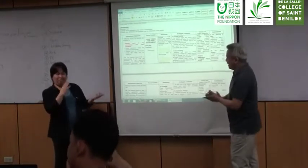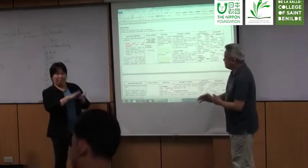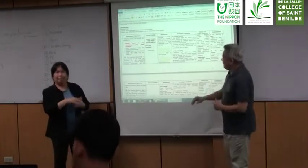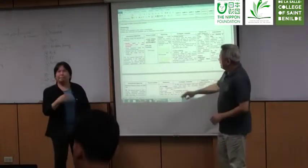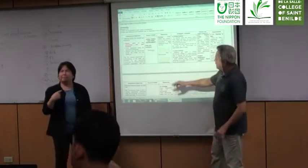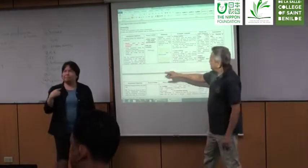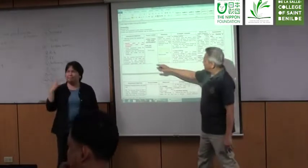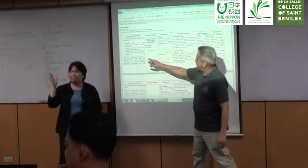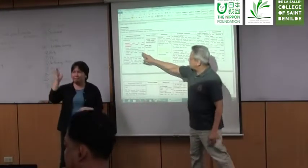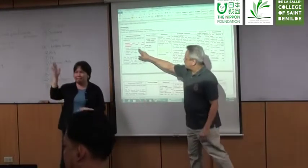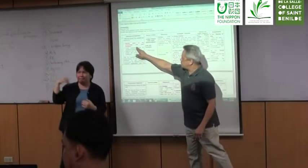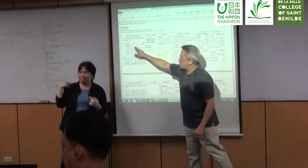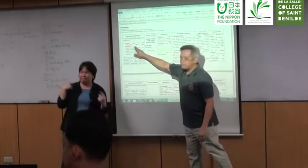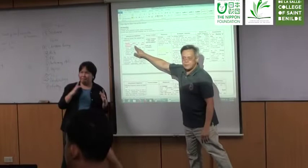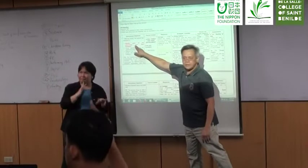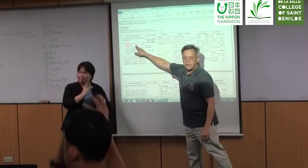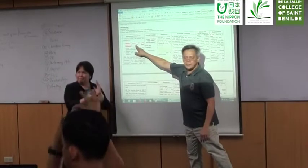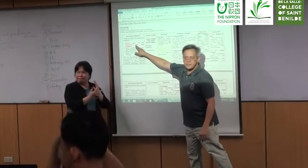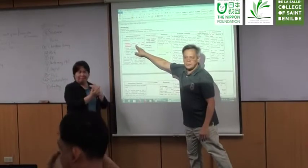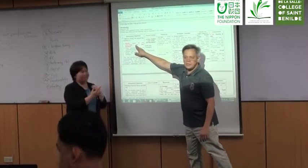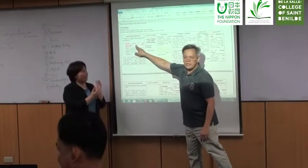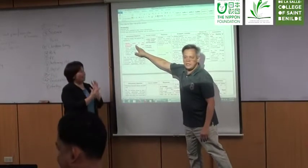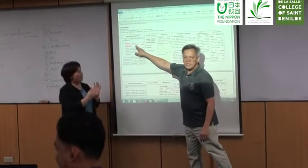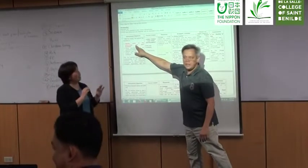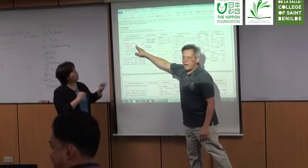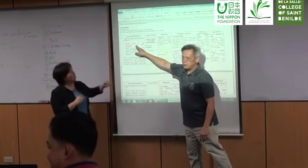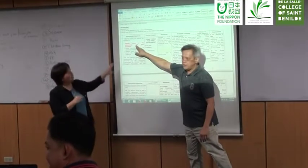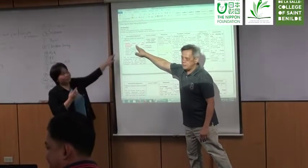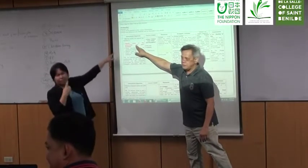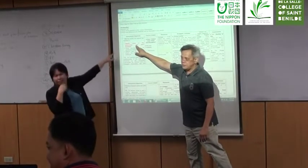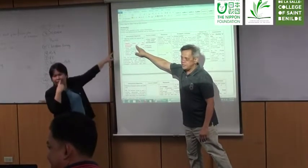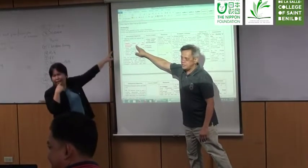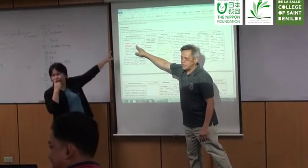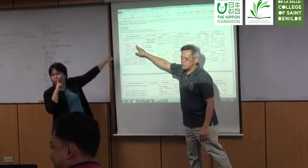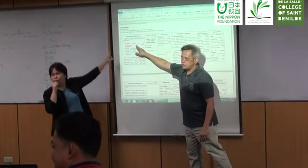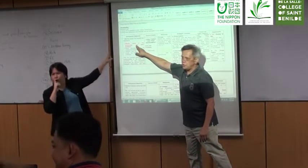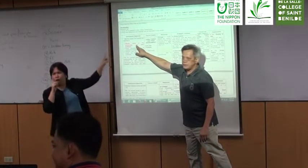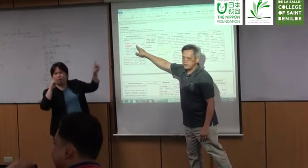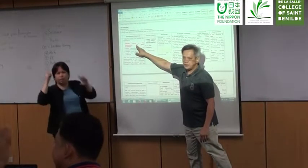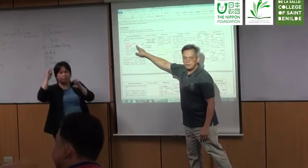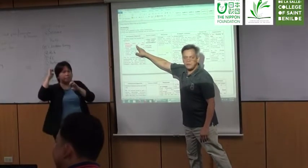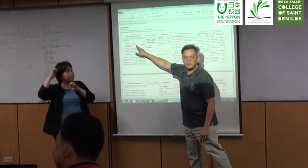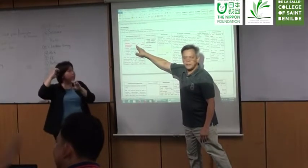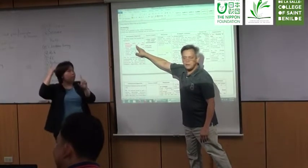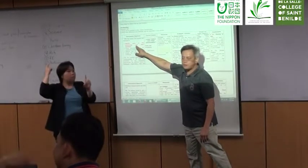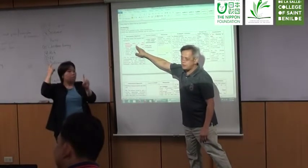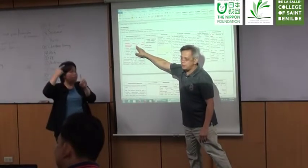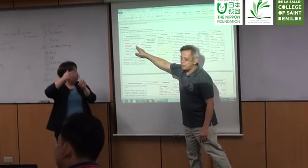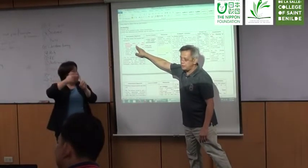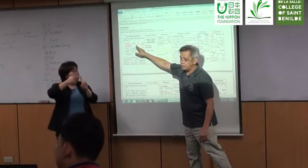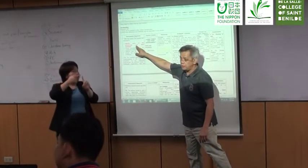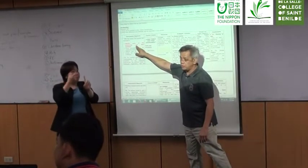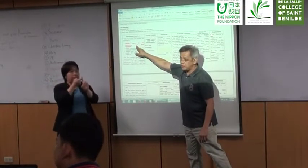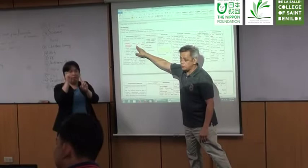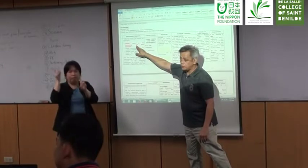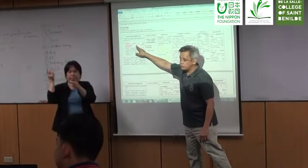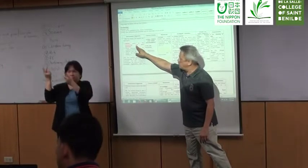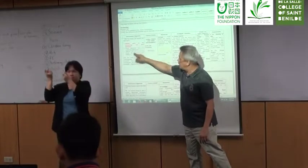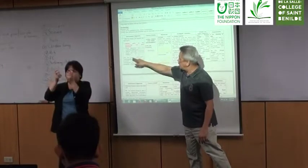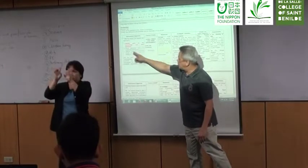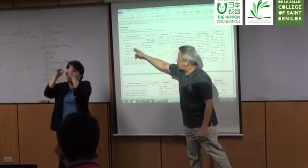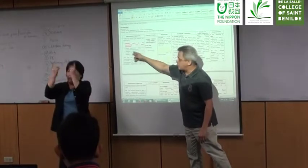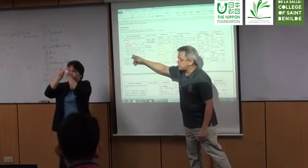Okay, the red part it pertains to the learning outcome or the instructional objective lifted from the DepEd